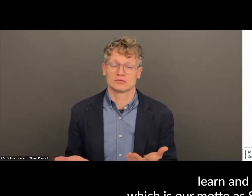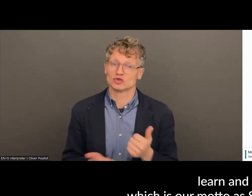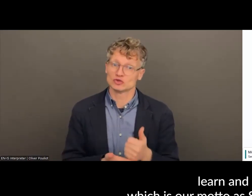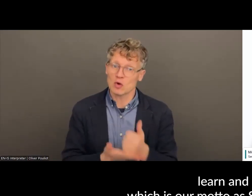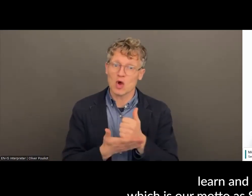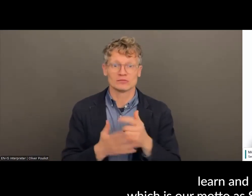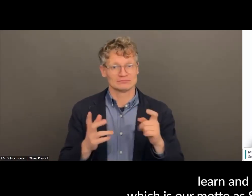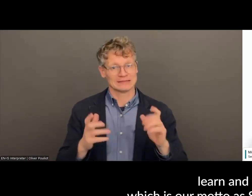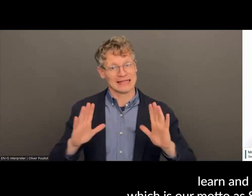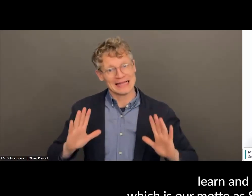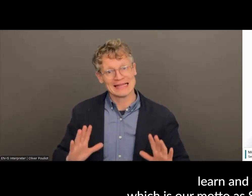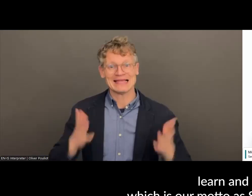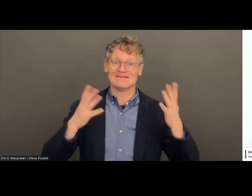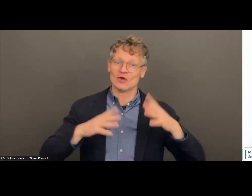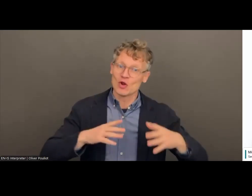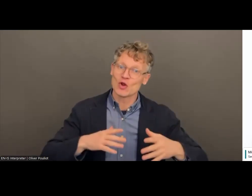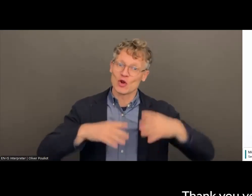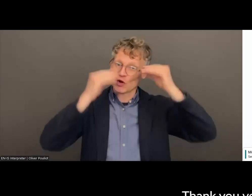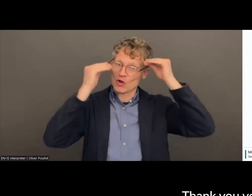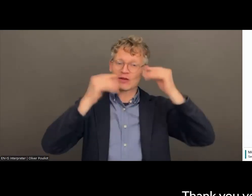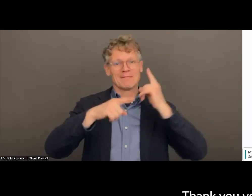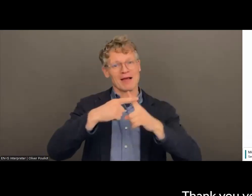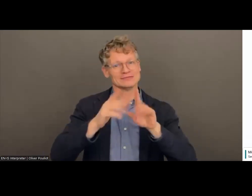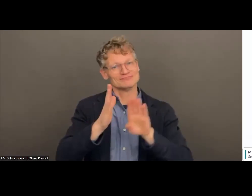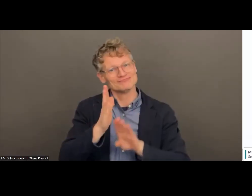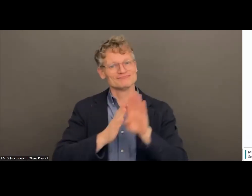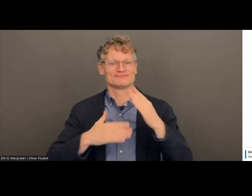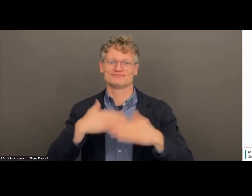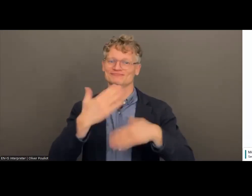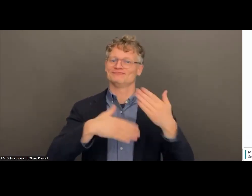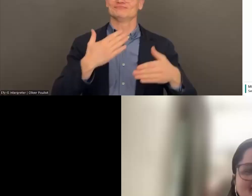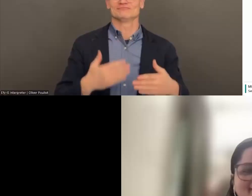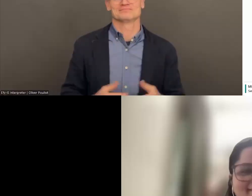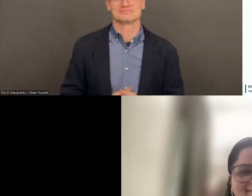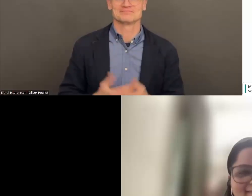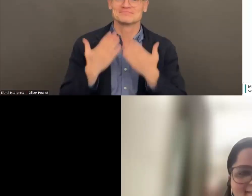which is our motto as Sense International. Thank you very much.